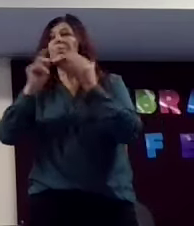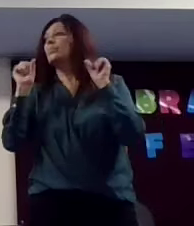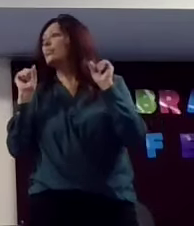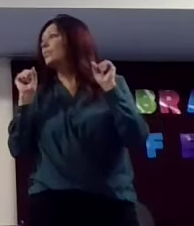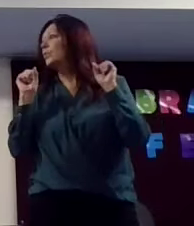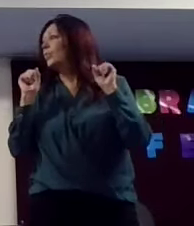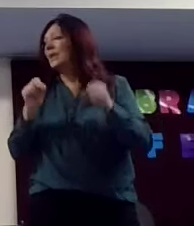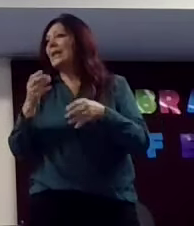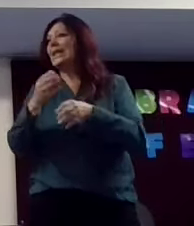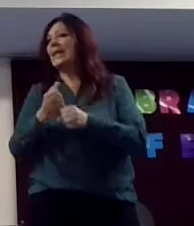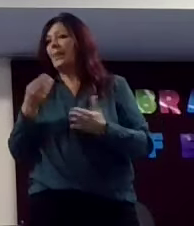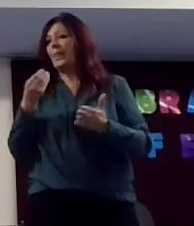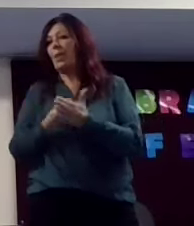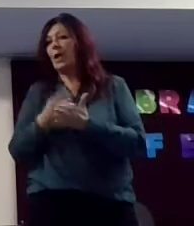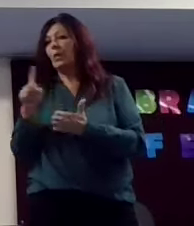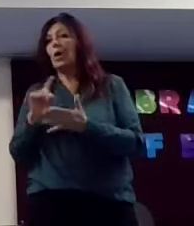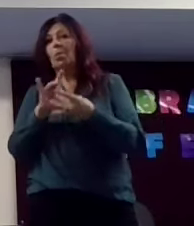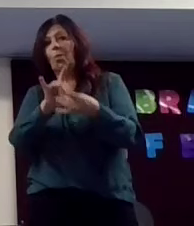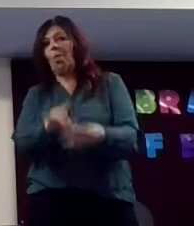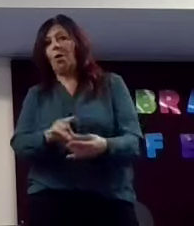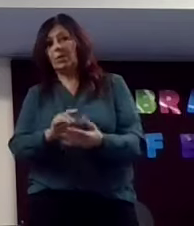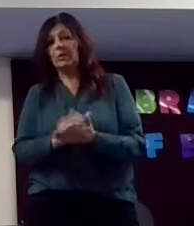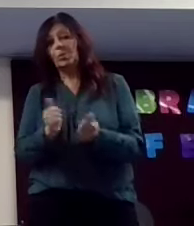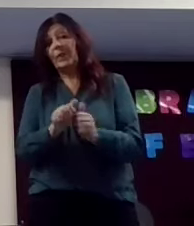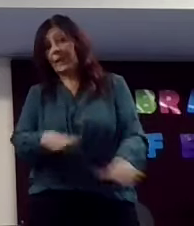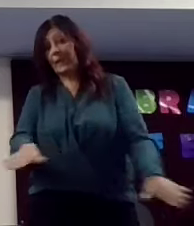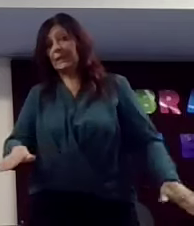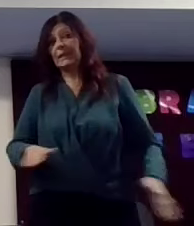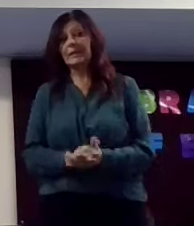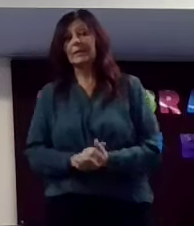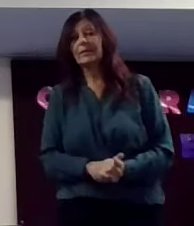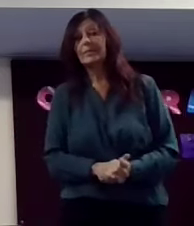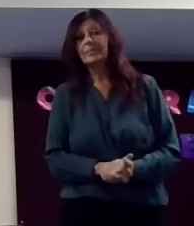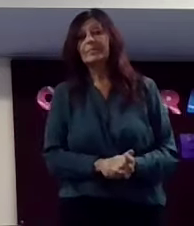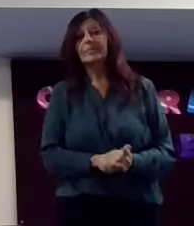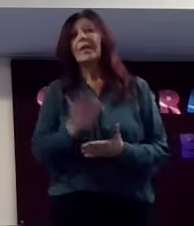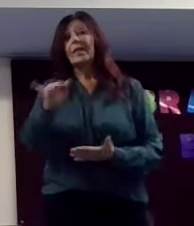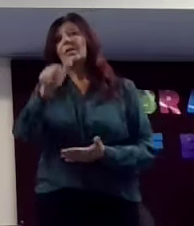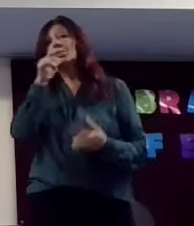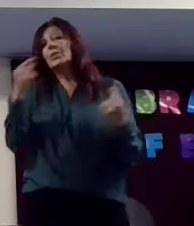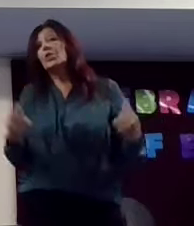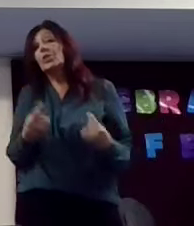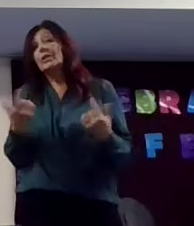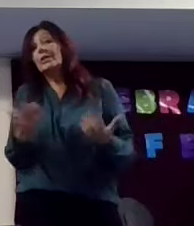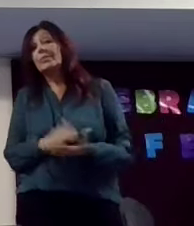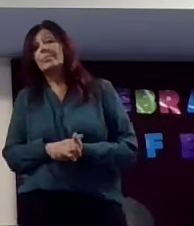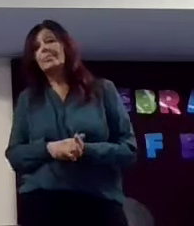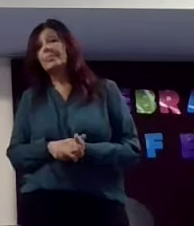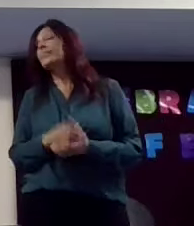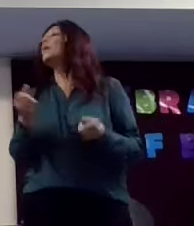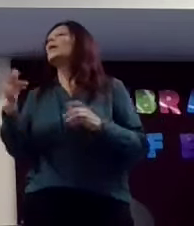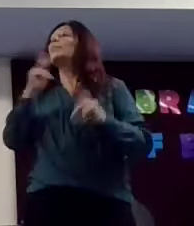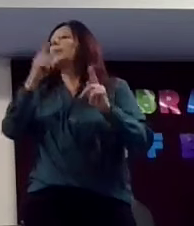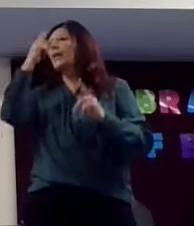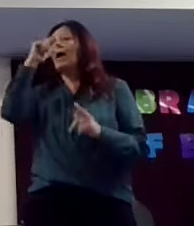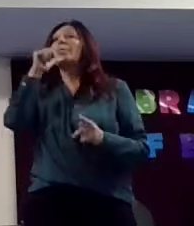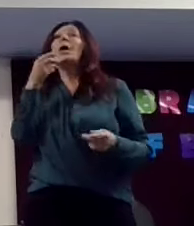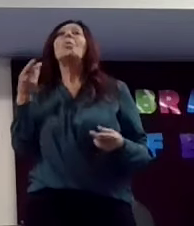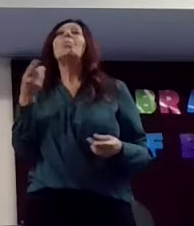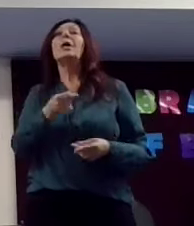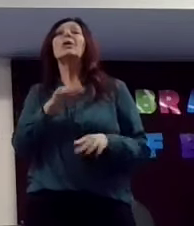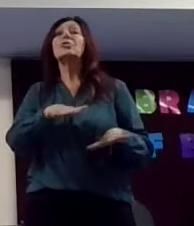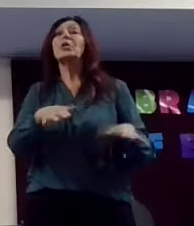we can get the money where it belongs, and that's with the kids. Because that's who it's hurting, really, if you're not paying your child support. A lot of people think I'm not paying my